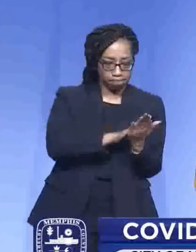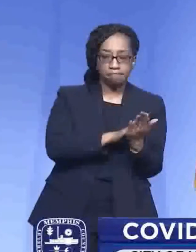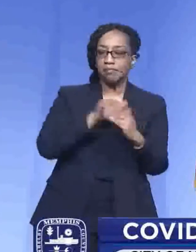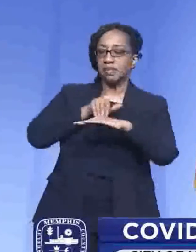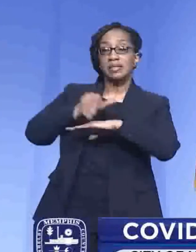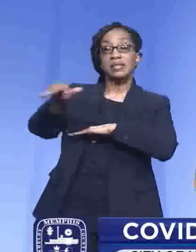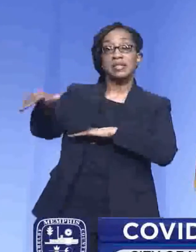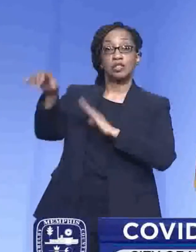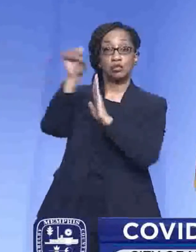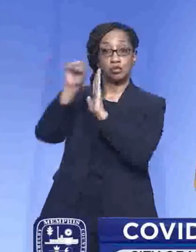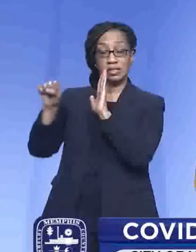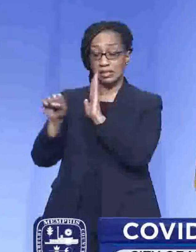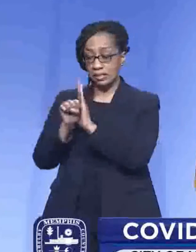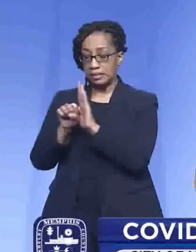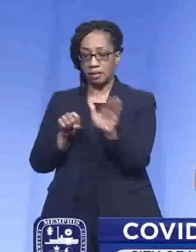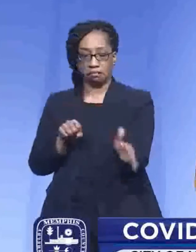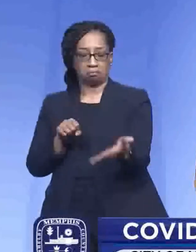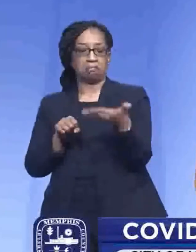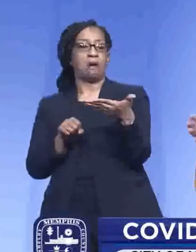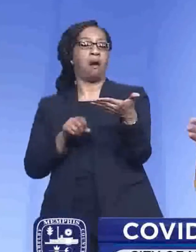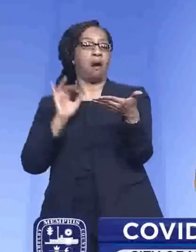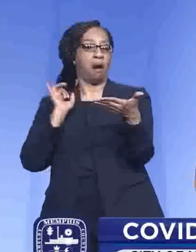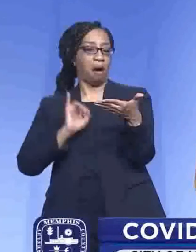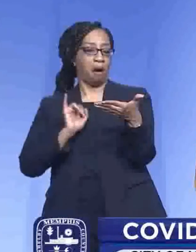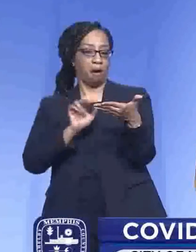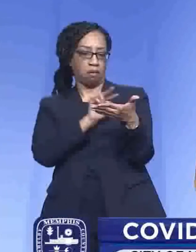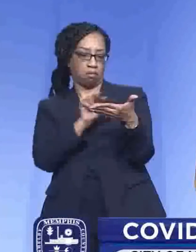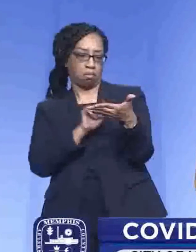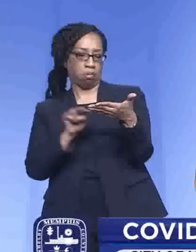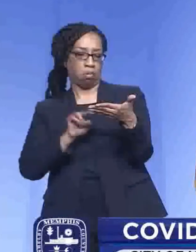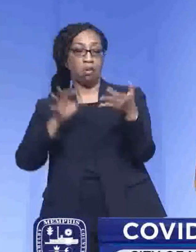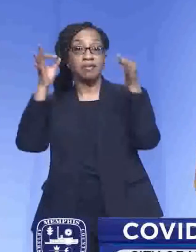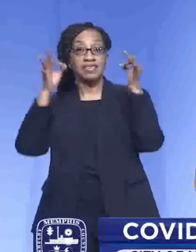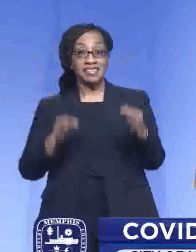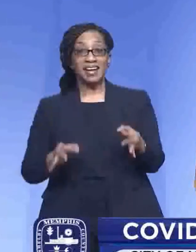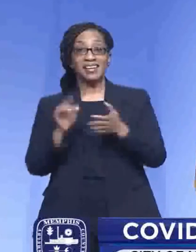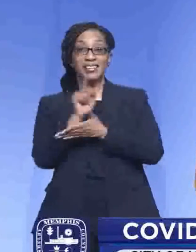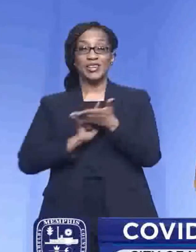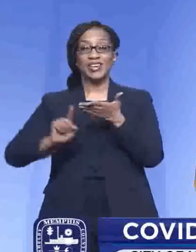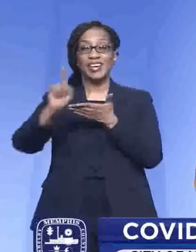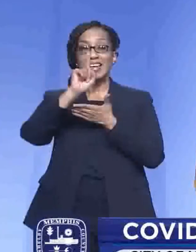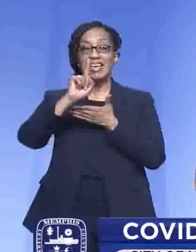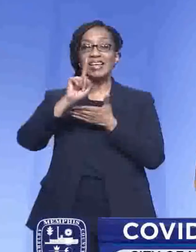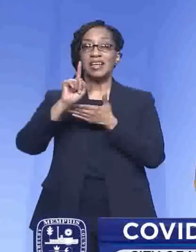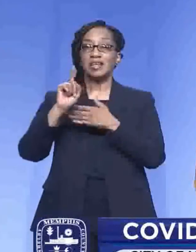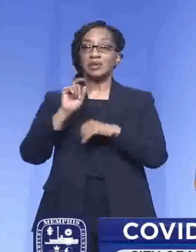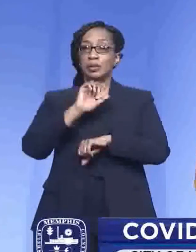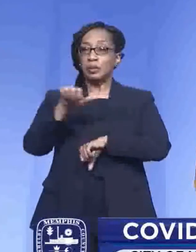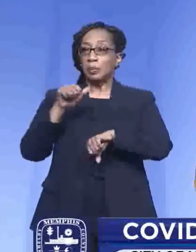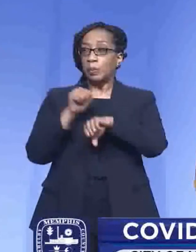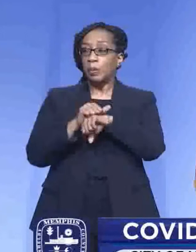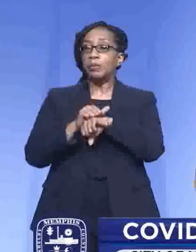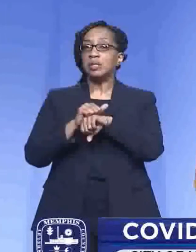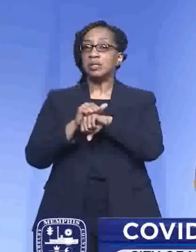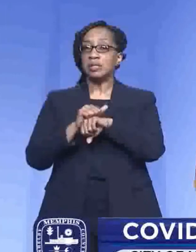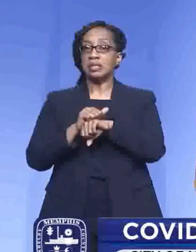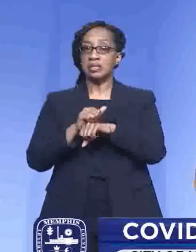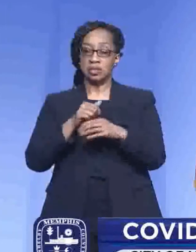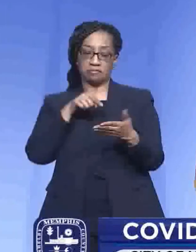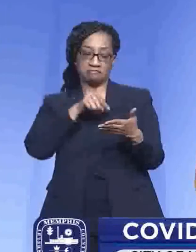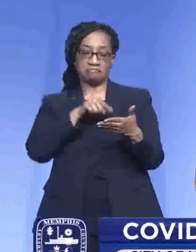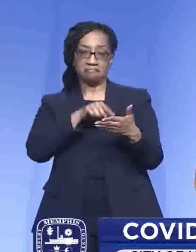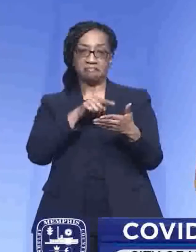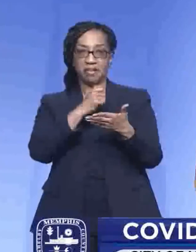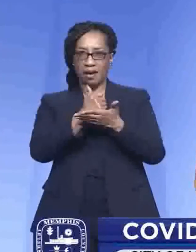process, and that is what we base next week's appointments on. When we receive that quantity back from the state, we can now open